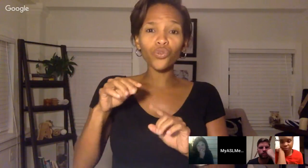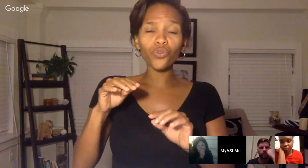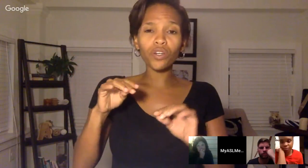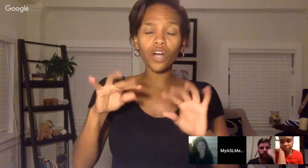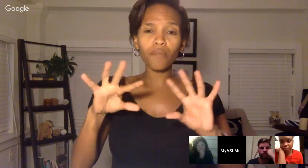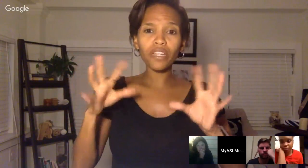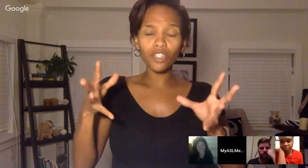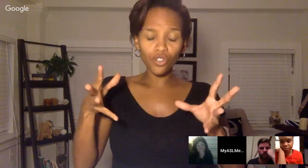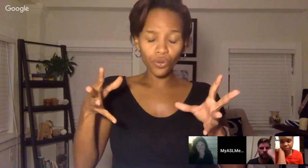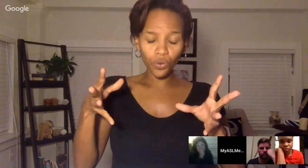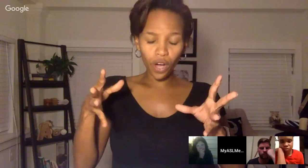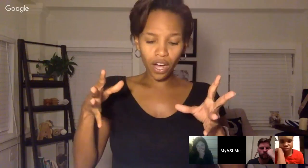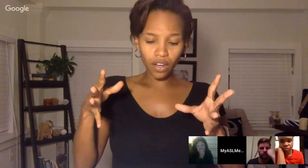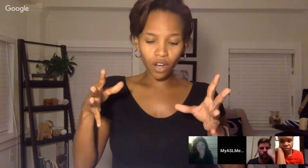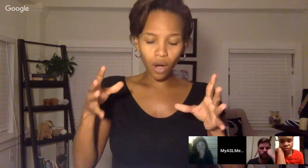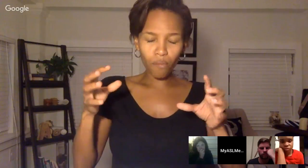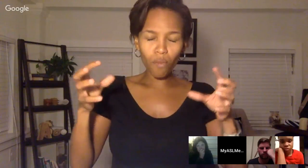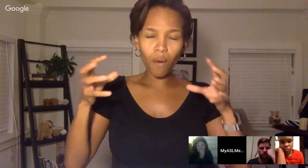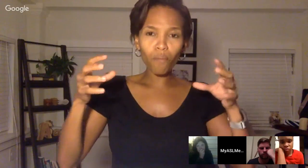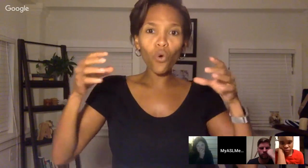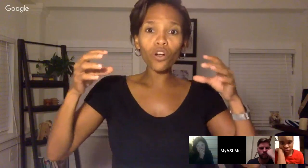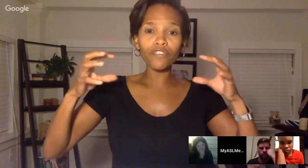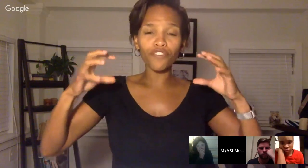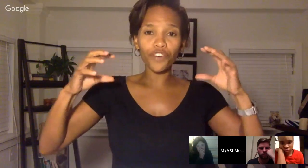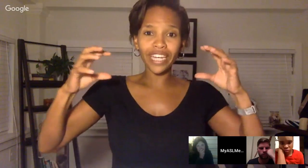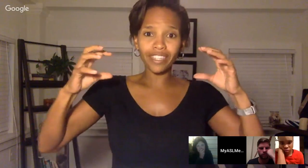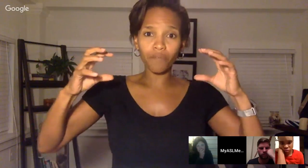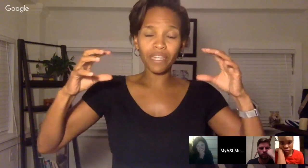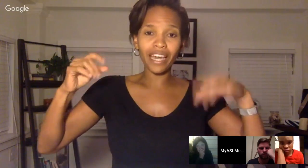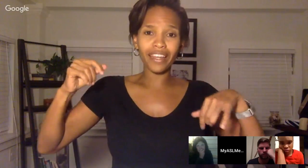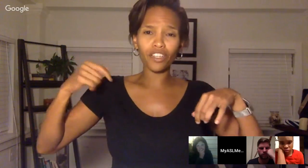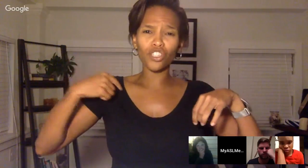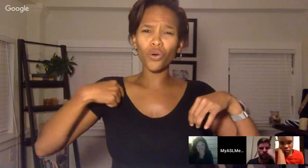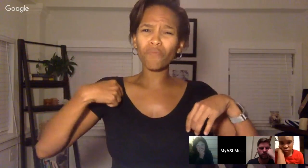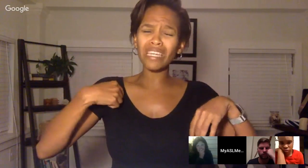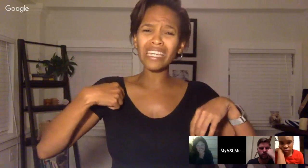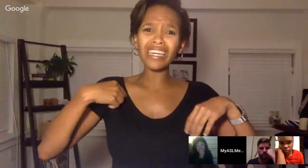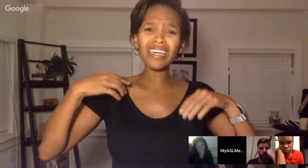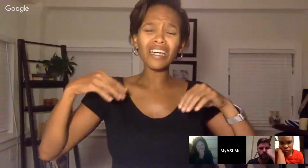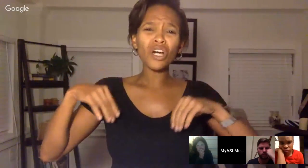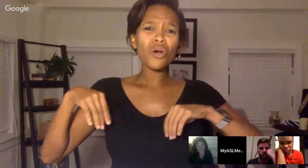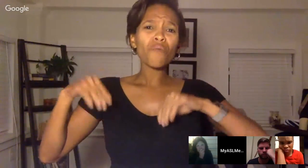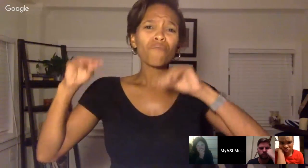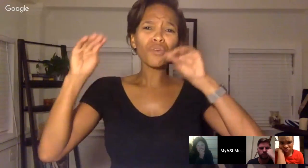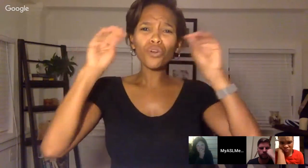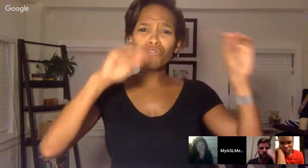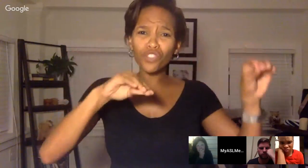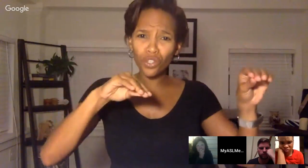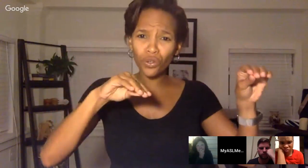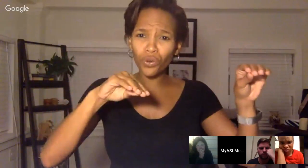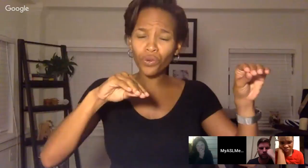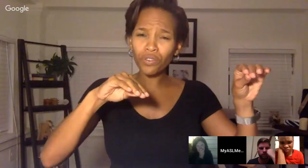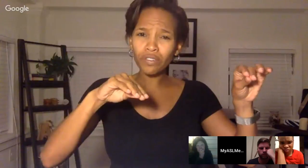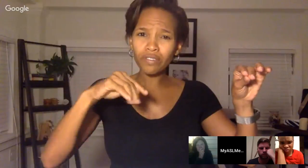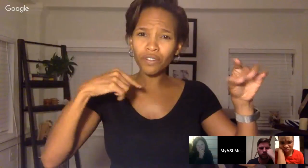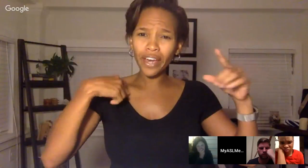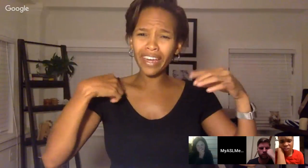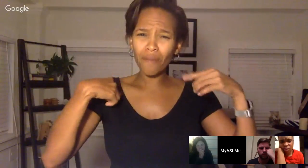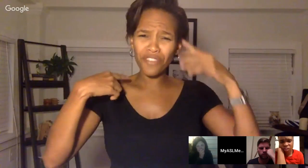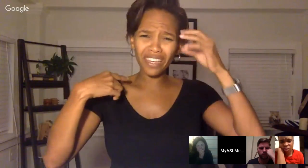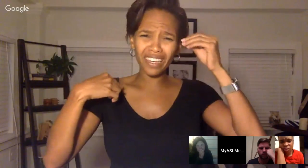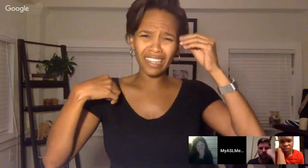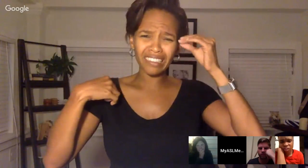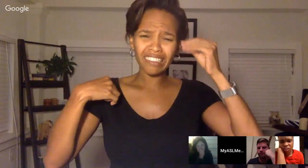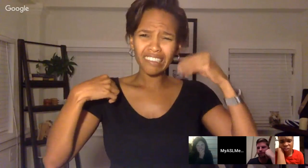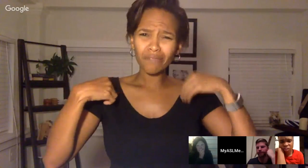gonna do a more of a phrase at the beginning. So me move to. Okay,